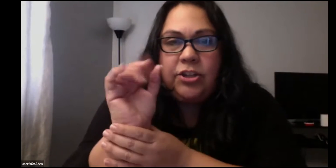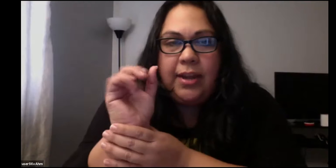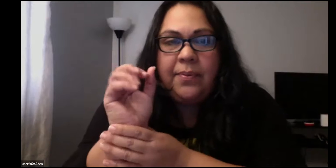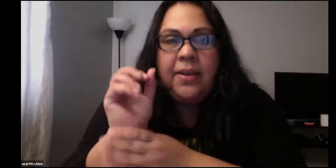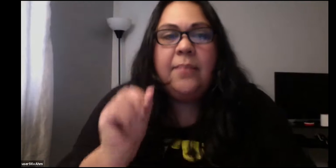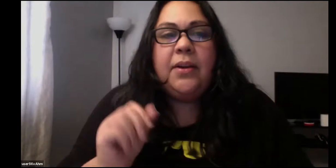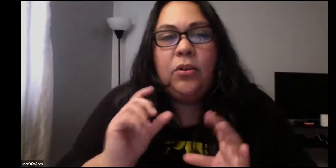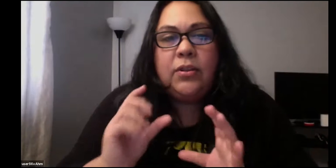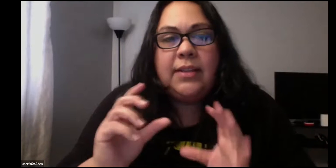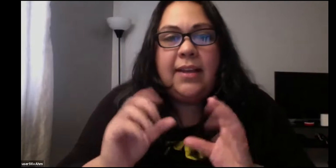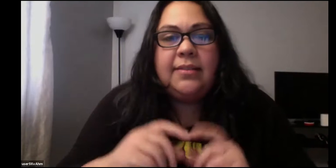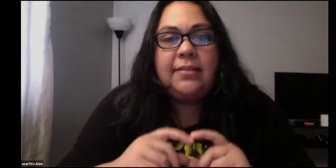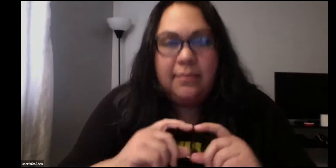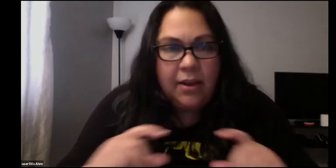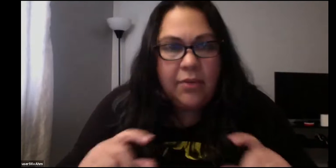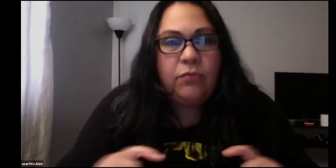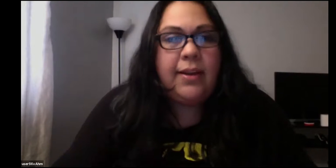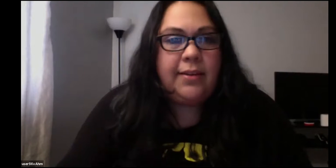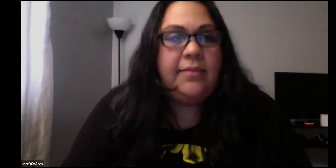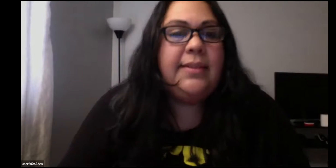shape, but it looks as how you write it, the same way.